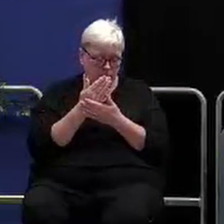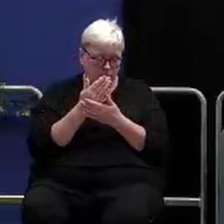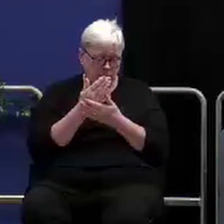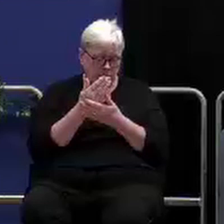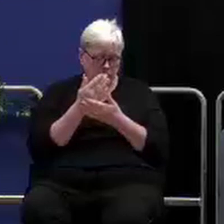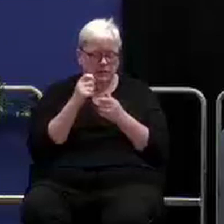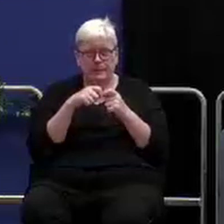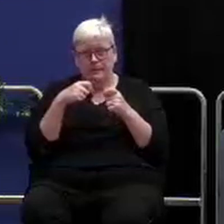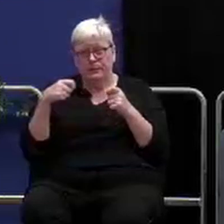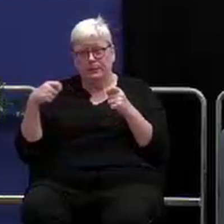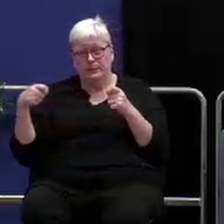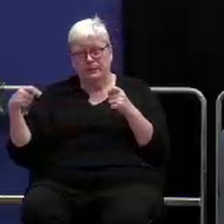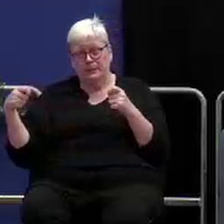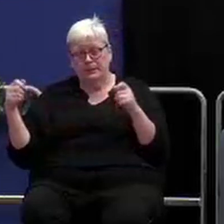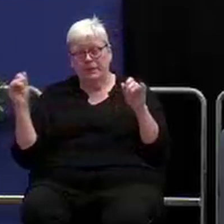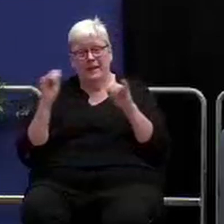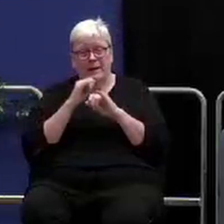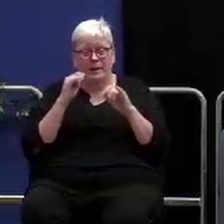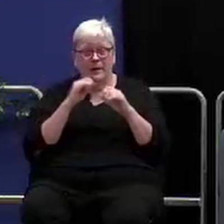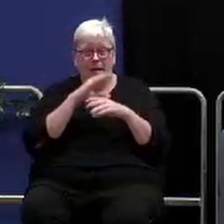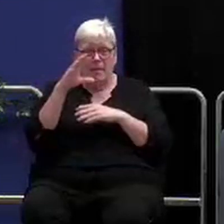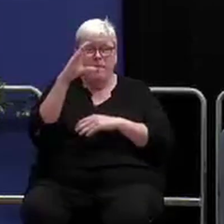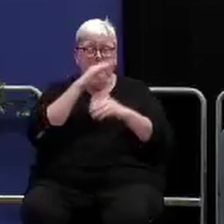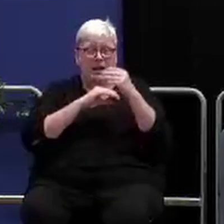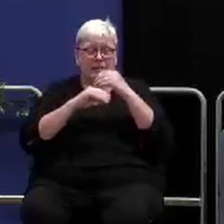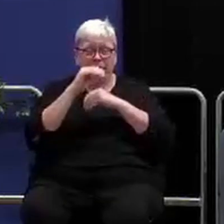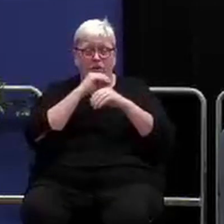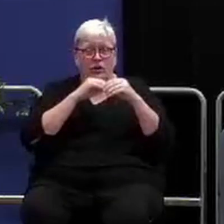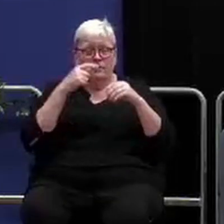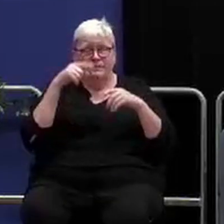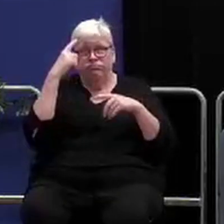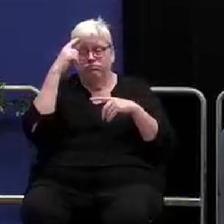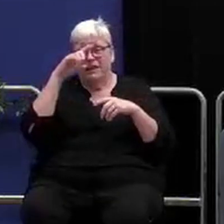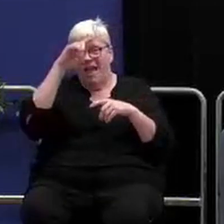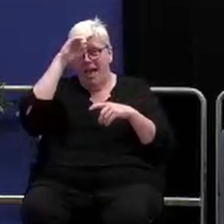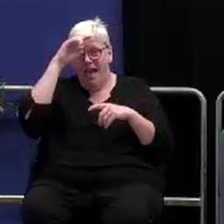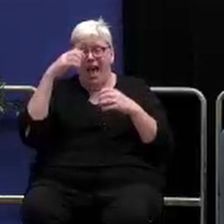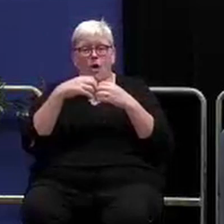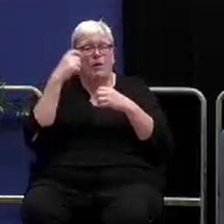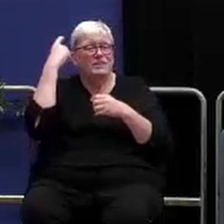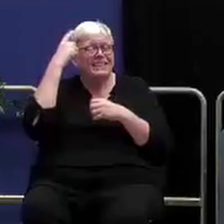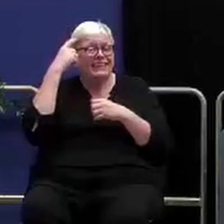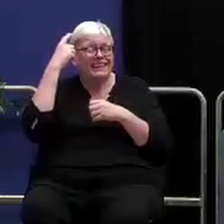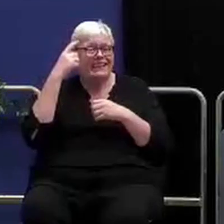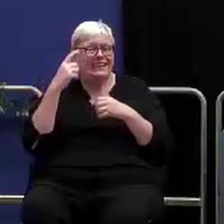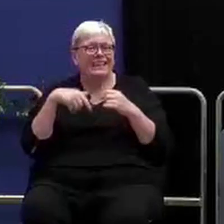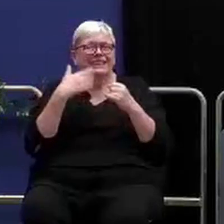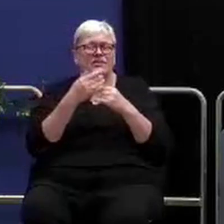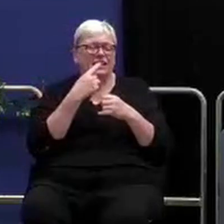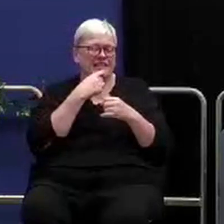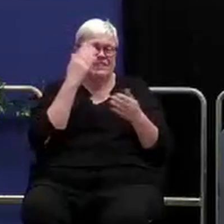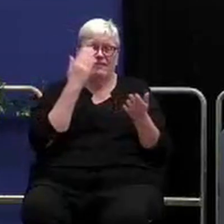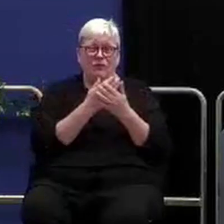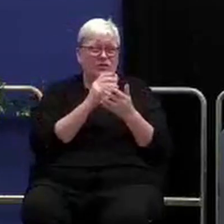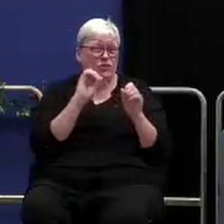extended, completely outrageous metaphor for how I was thinking. And at the end, it's like, of course it's ridiculous, none of it